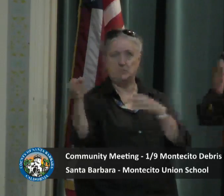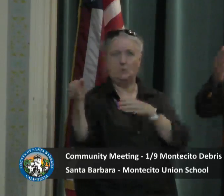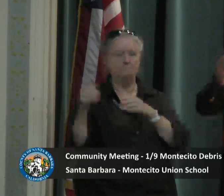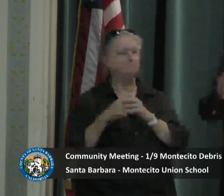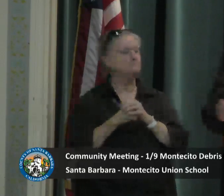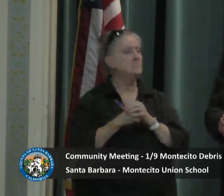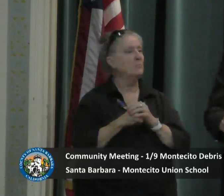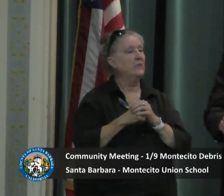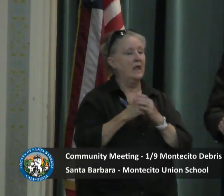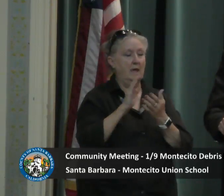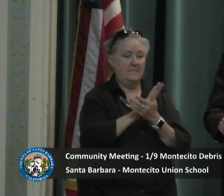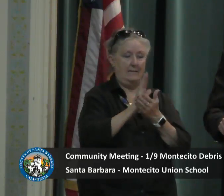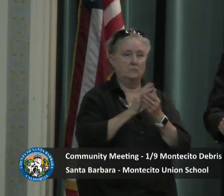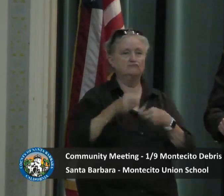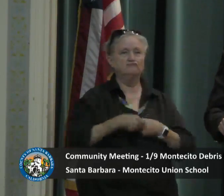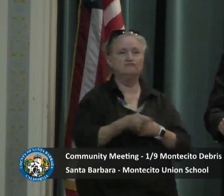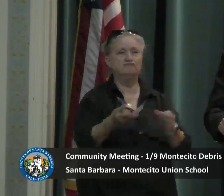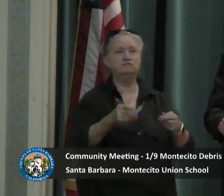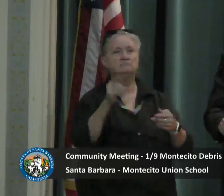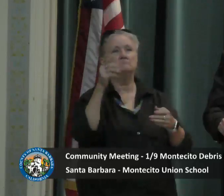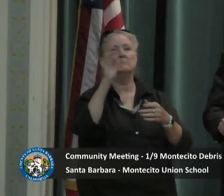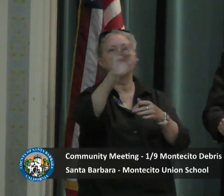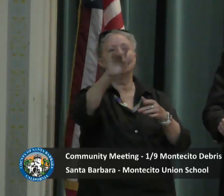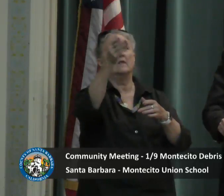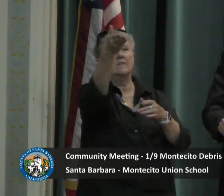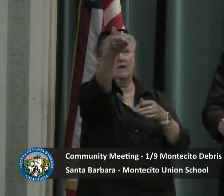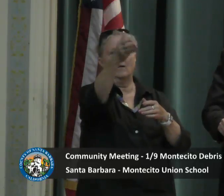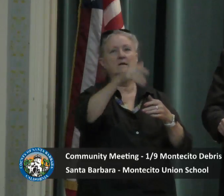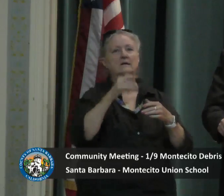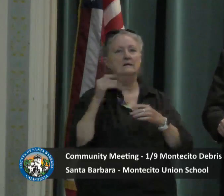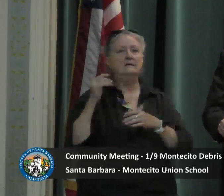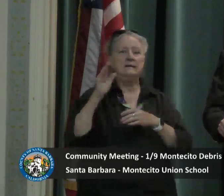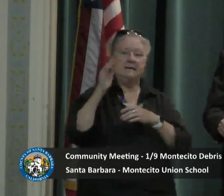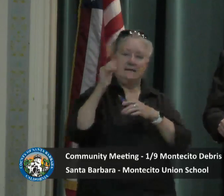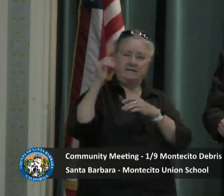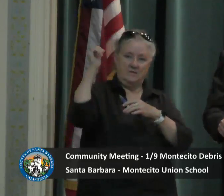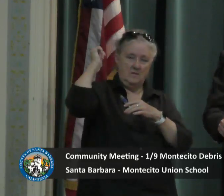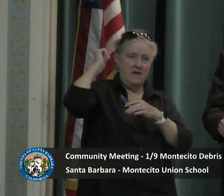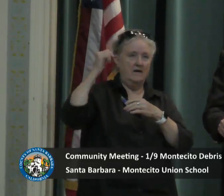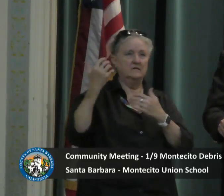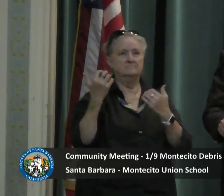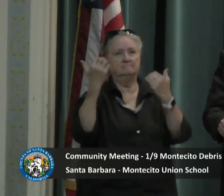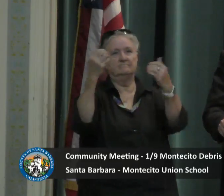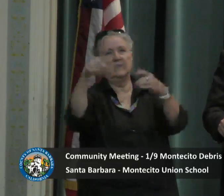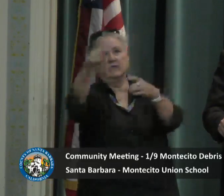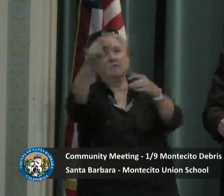Handouts are available in the back of the auditorium. Days and hours of